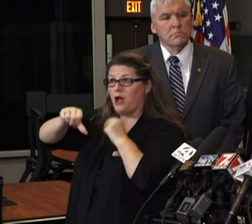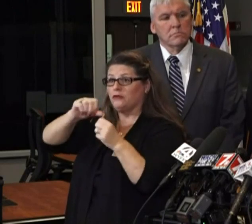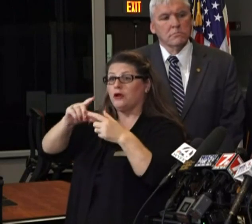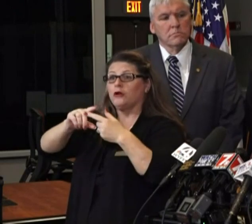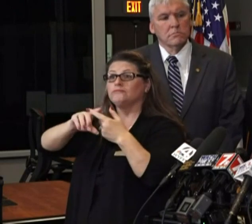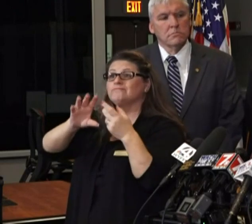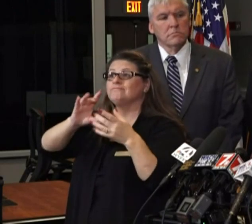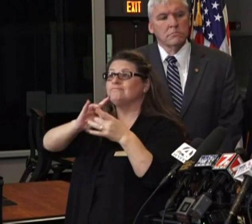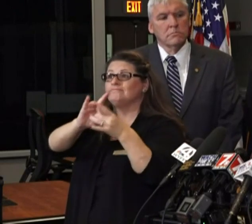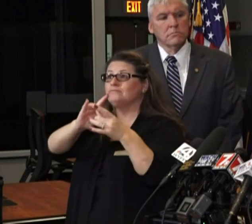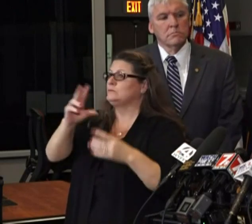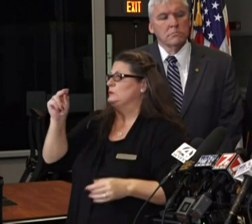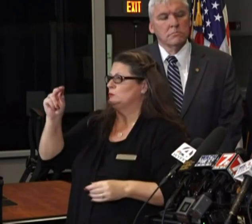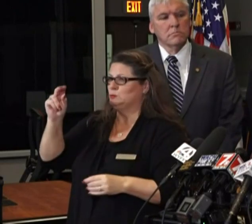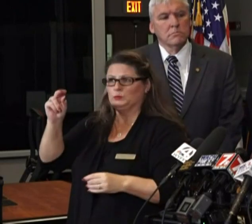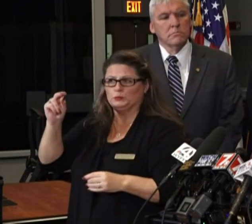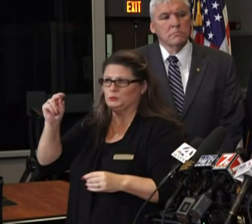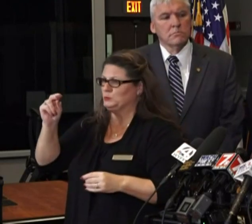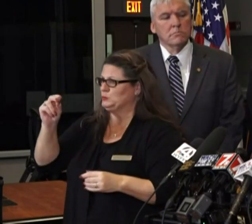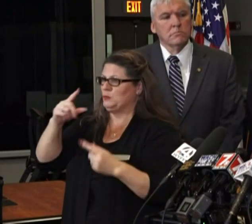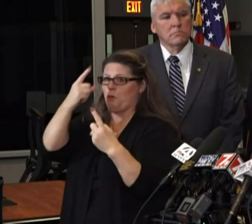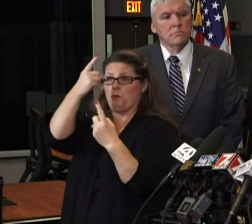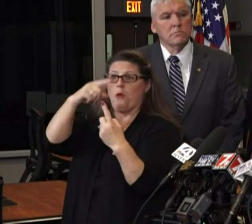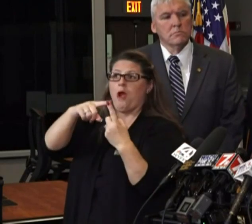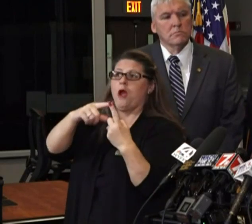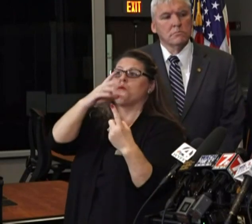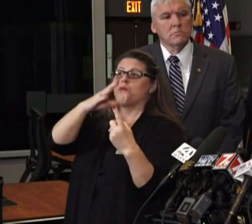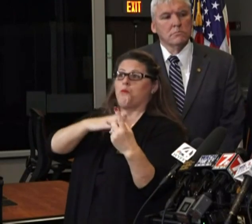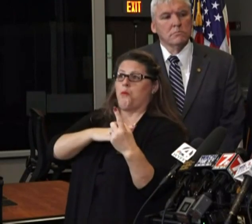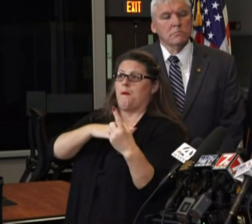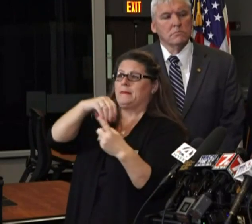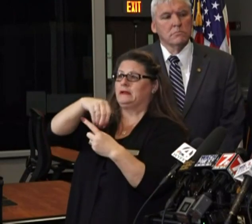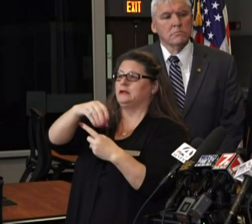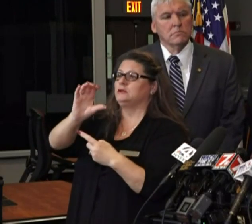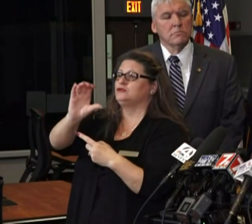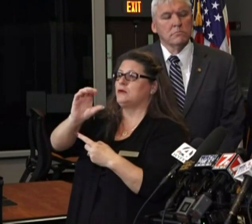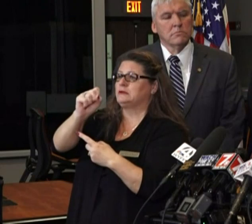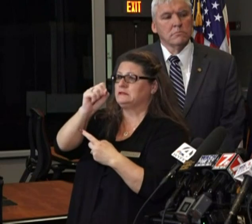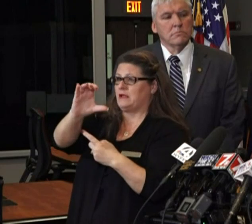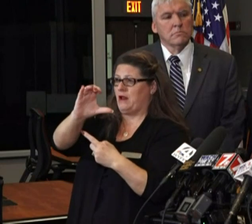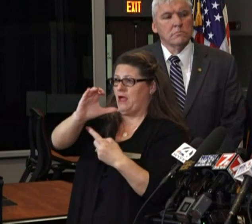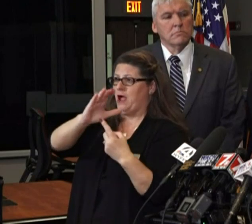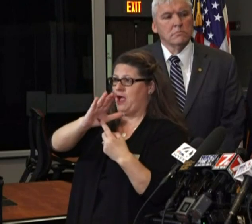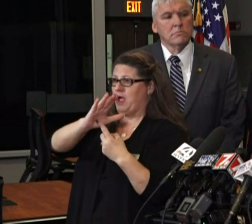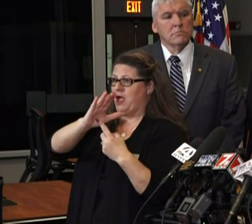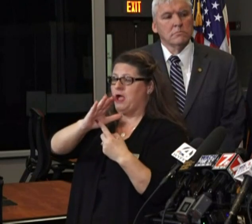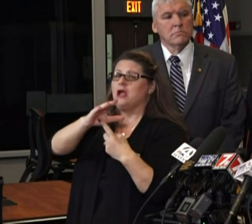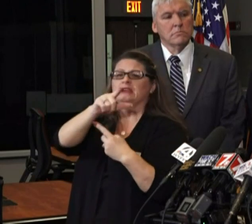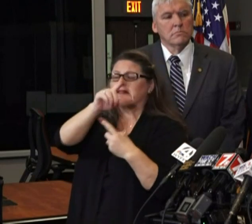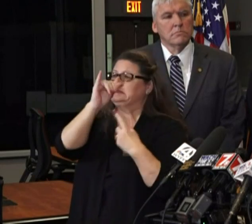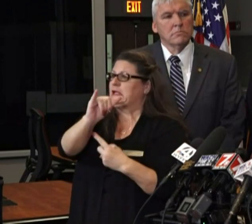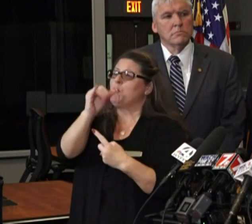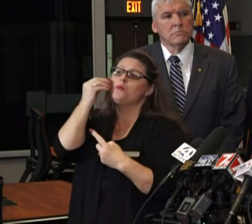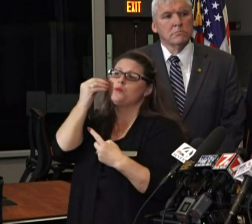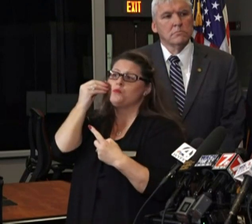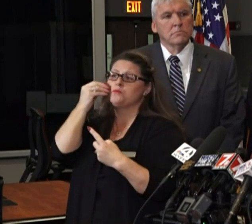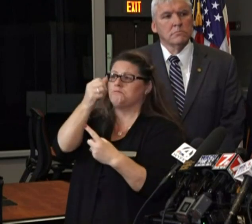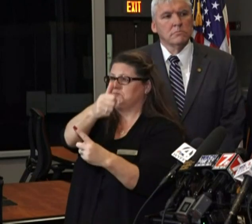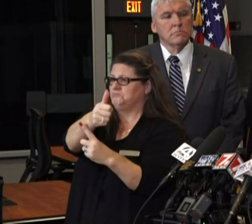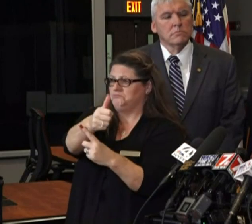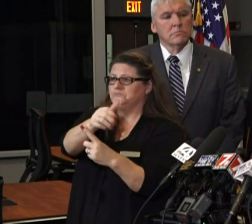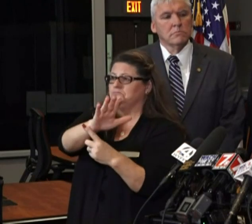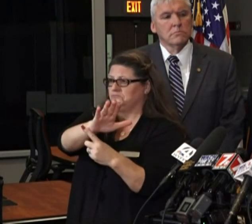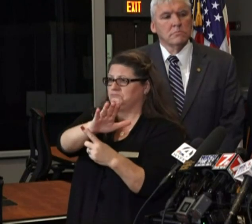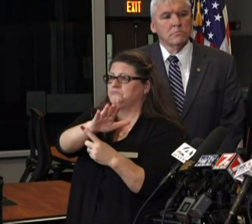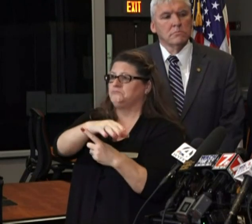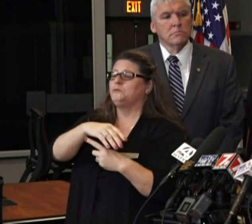we reported last night, one patient is a woman in Charleston County who is currently self-isolated at home and